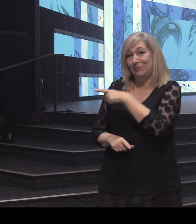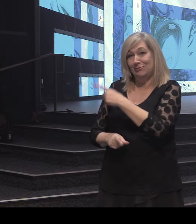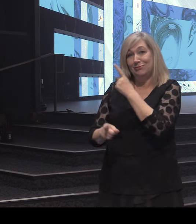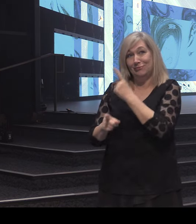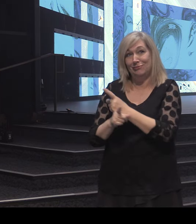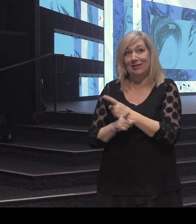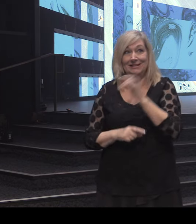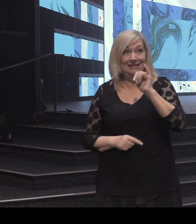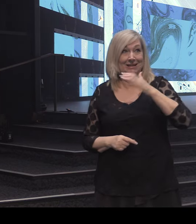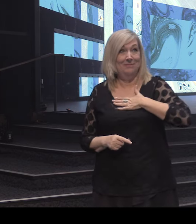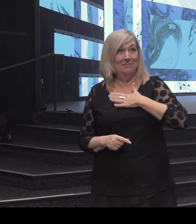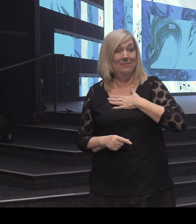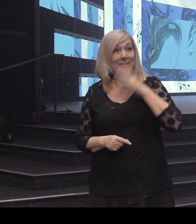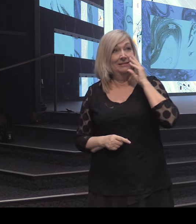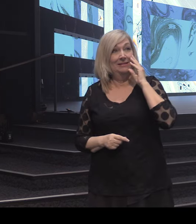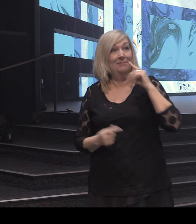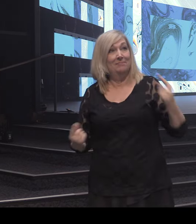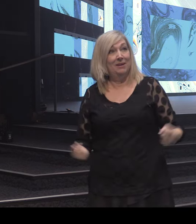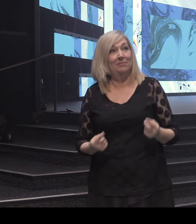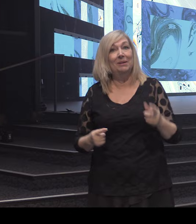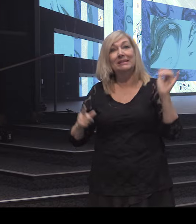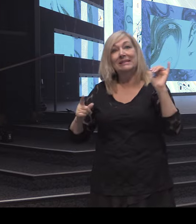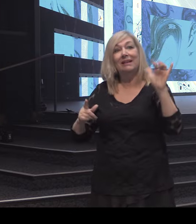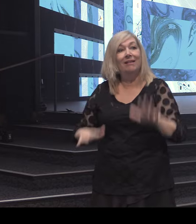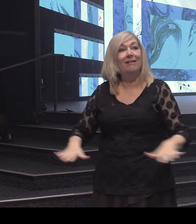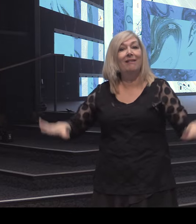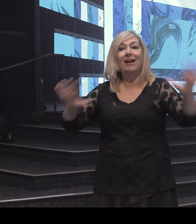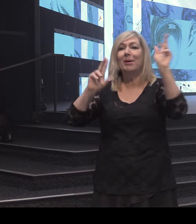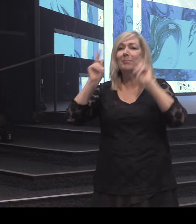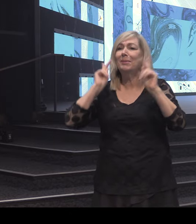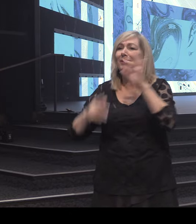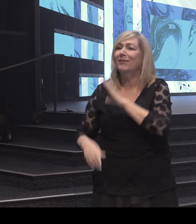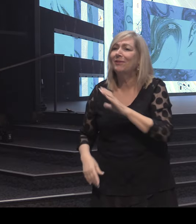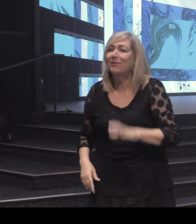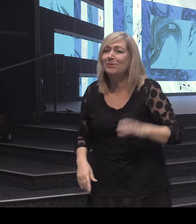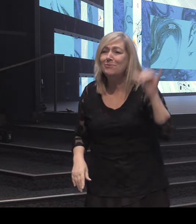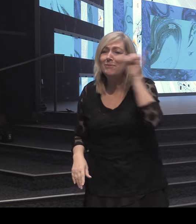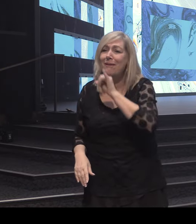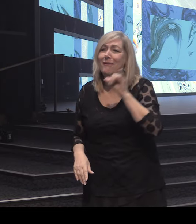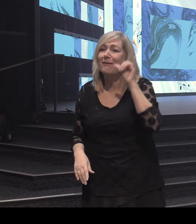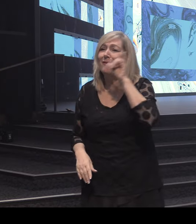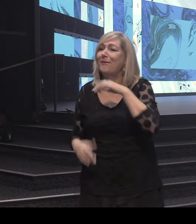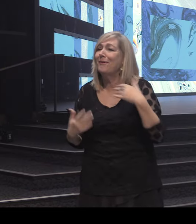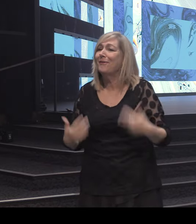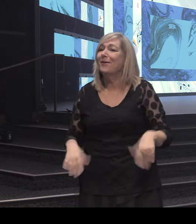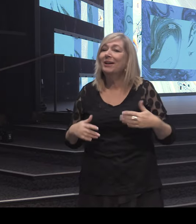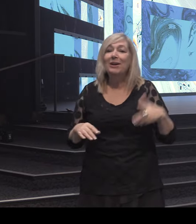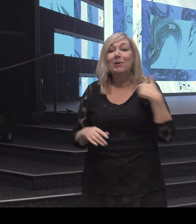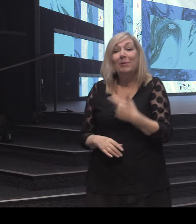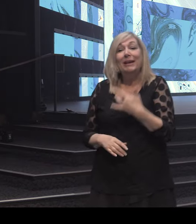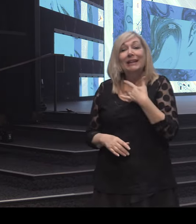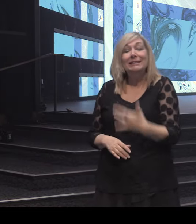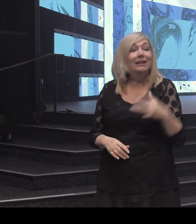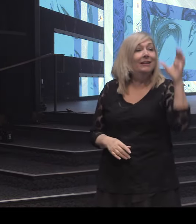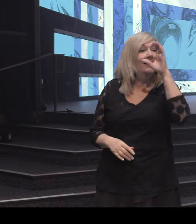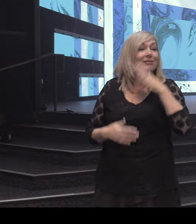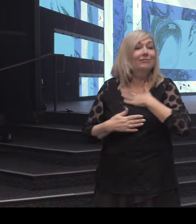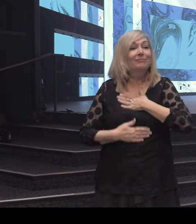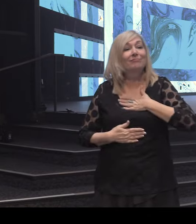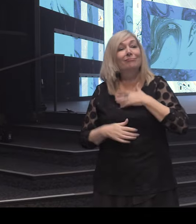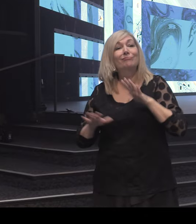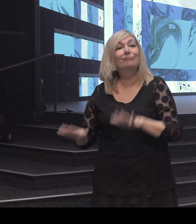of Joakim, but the body of Christ. Woo! Because we tend to seek pleasure a